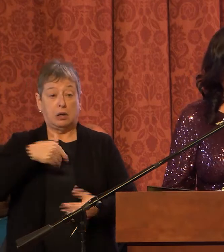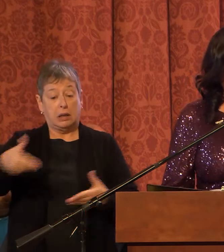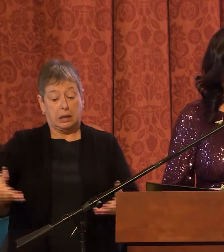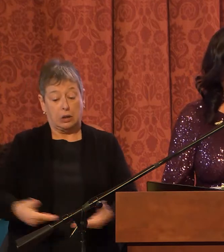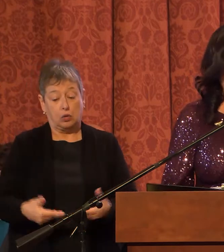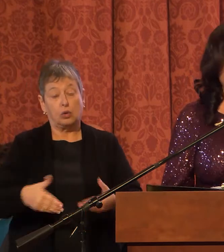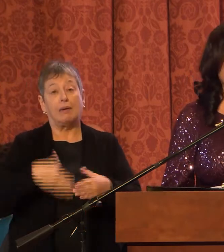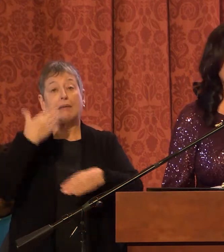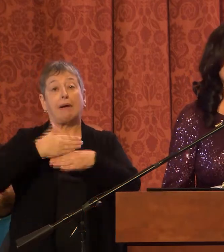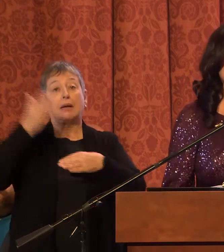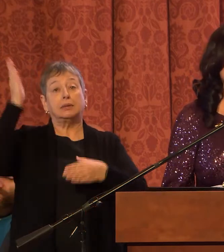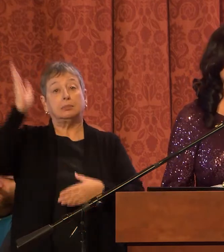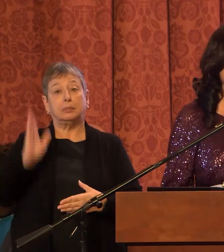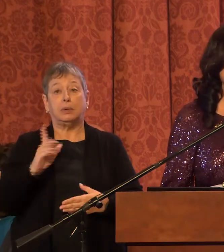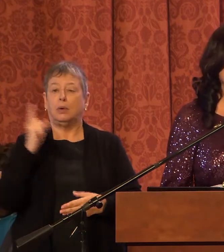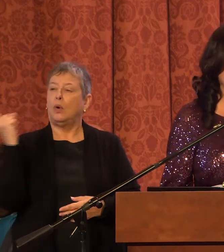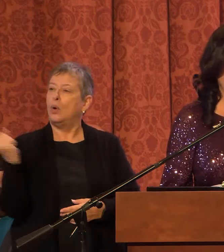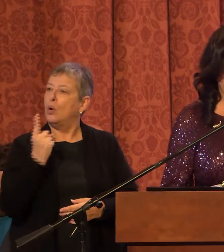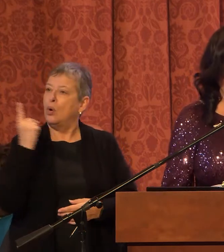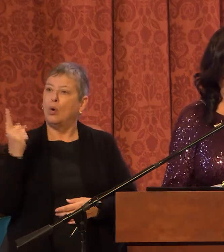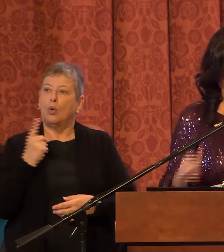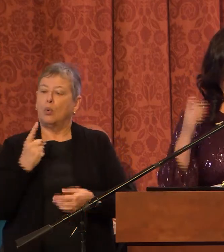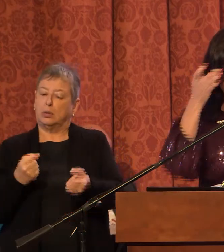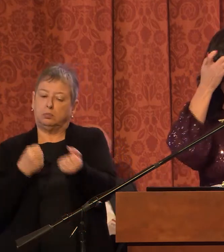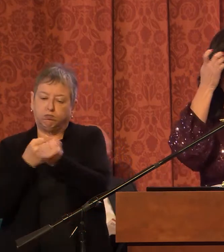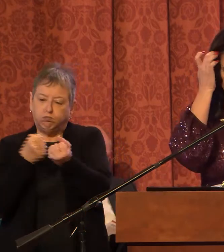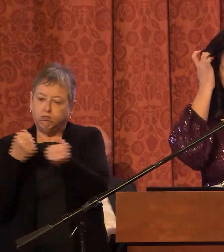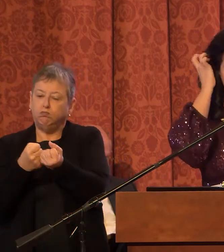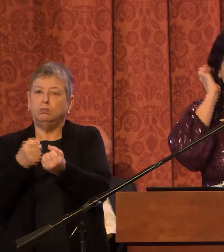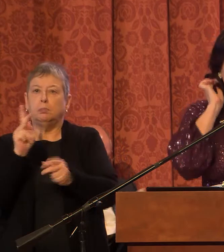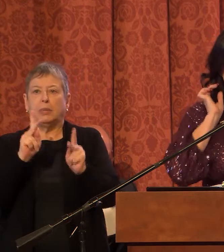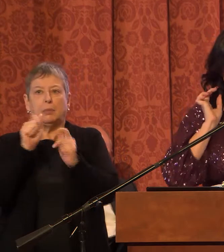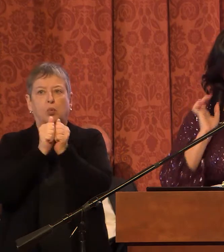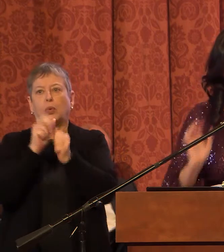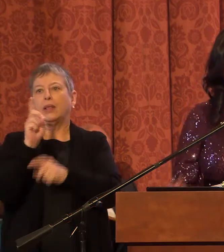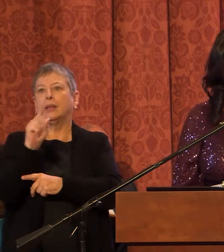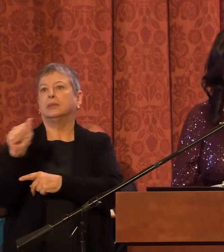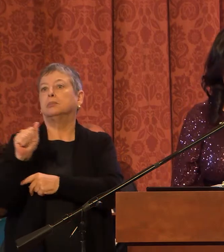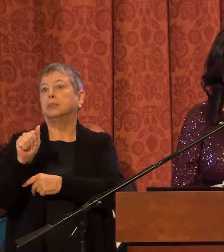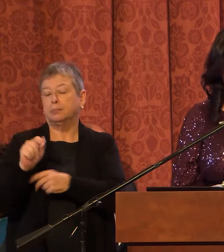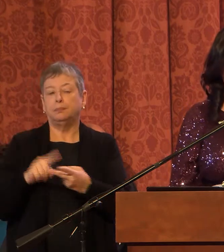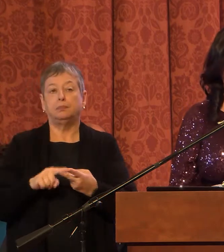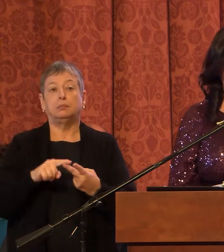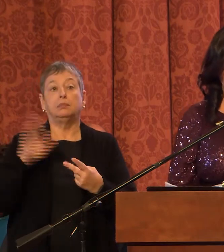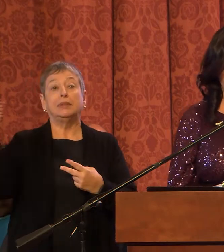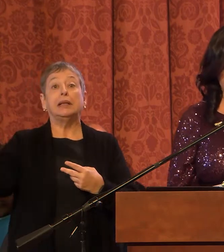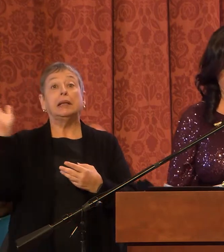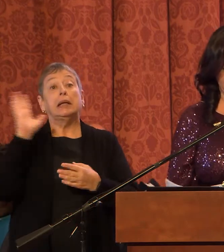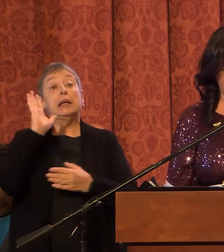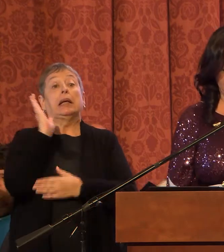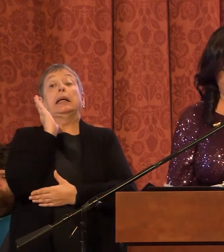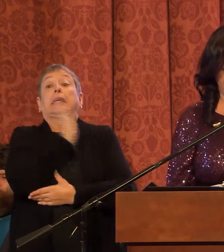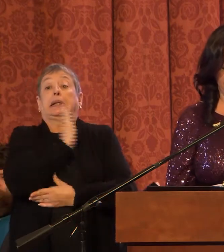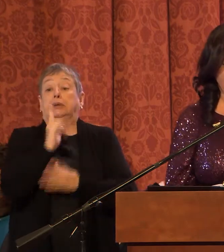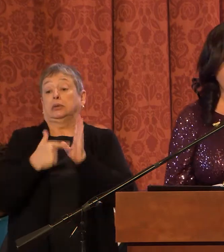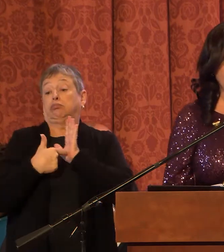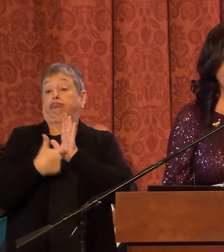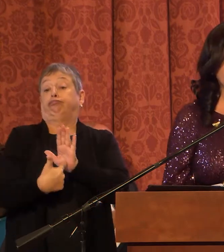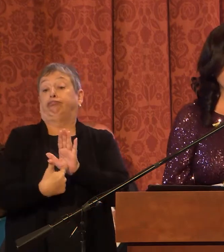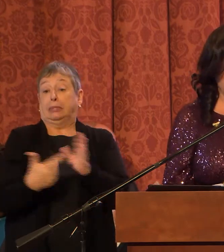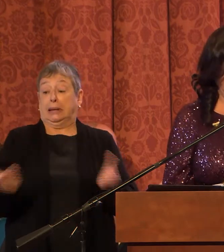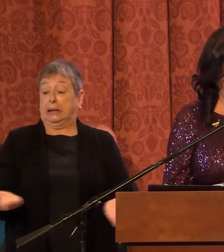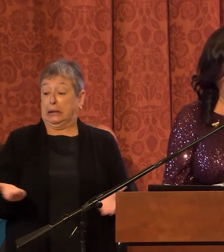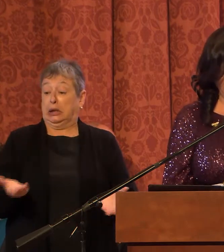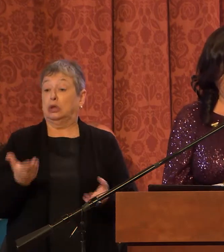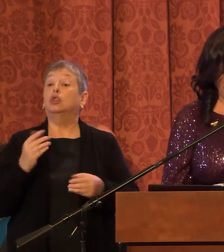speaker, who has always been a champion for people with disabilities. His presence at the Gold Awards every year